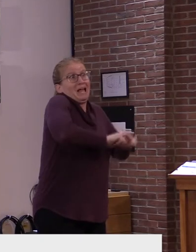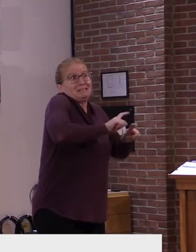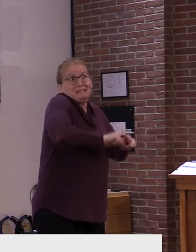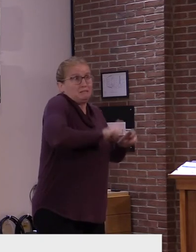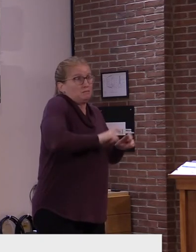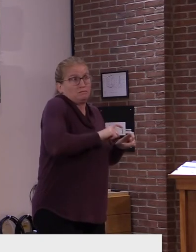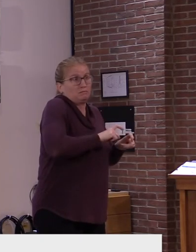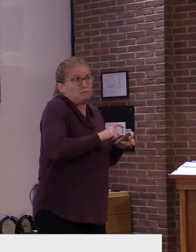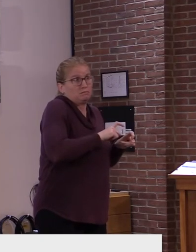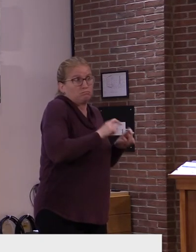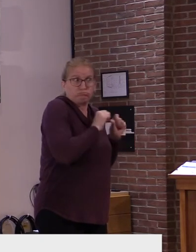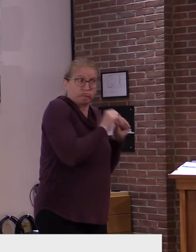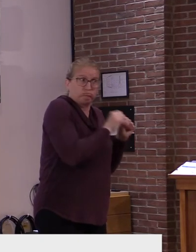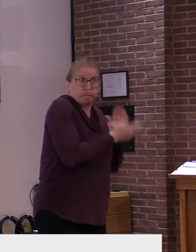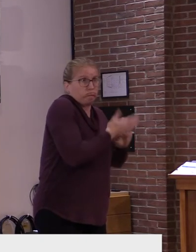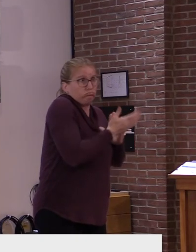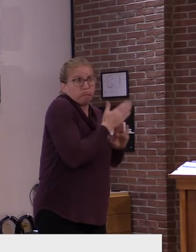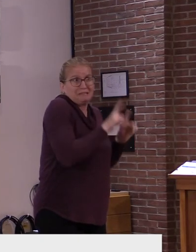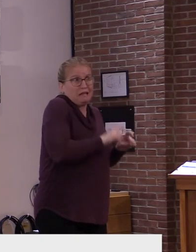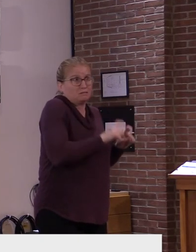uninterrupted. Got it, thanks.